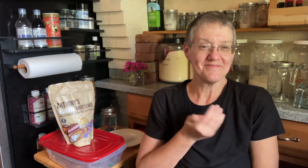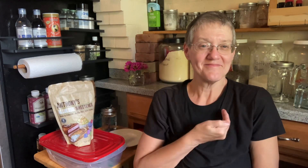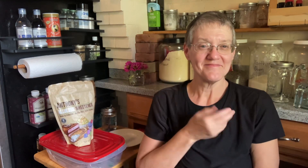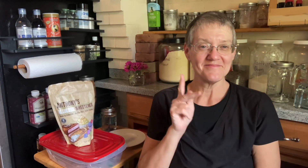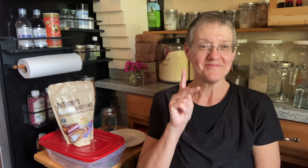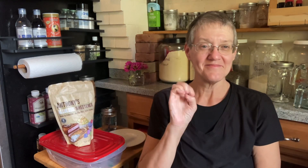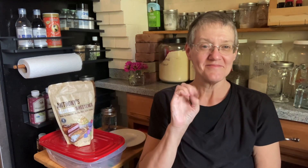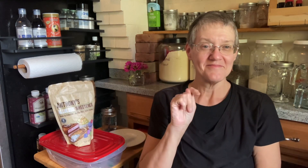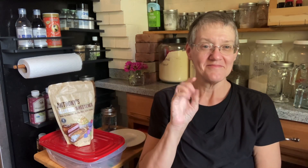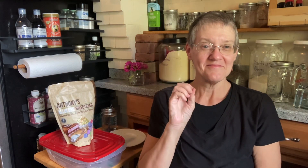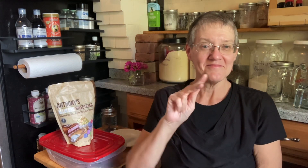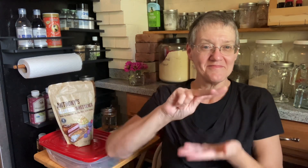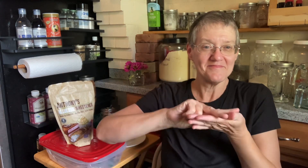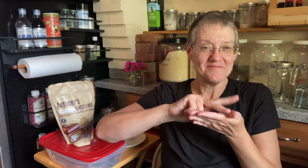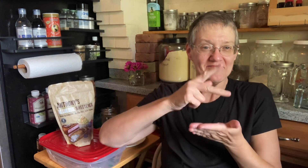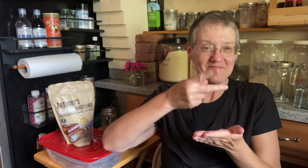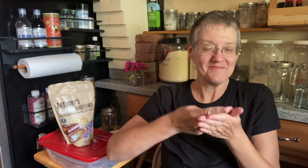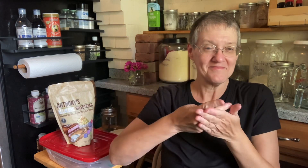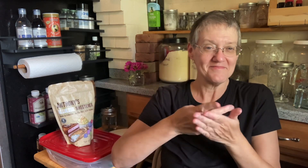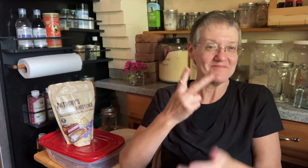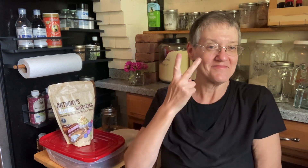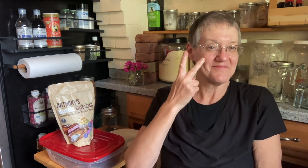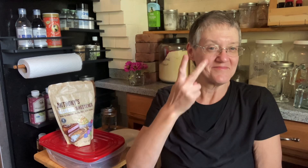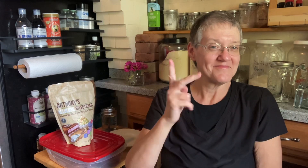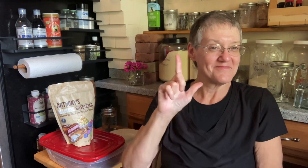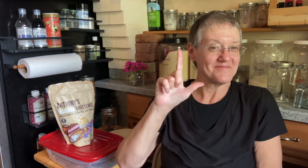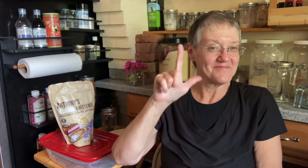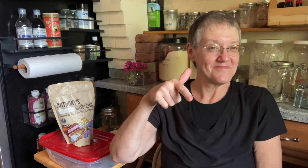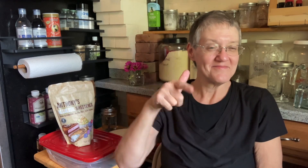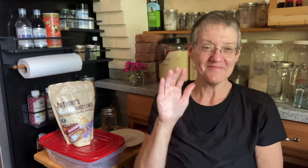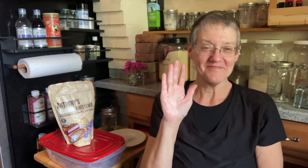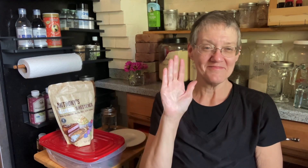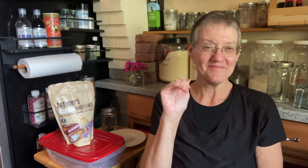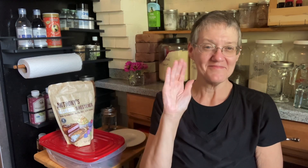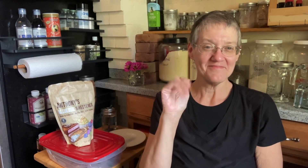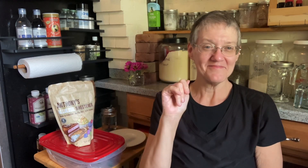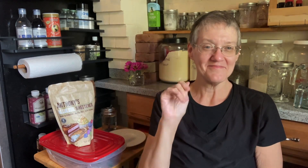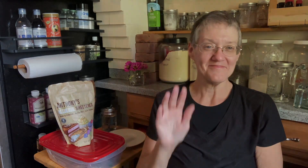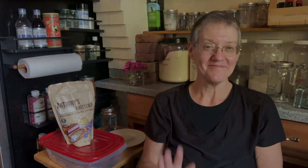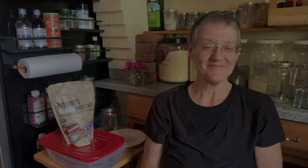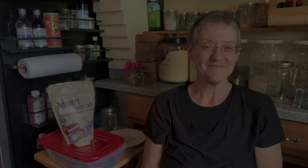Thank you for visiting our keto kitchen. See you later. Bye-bye.